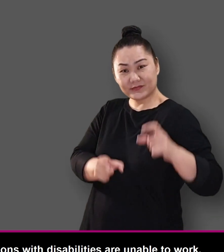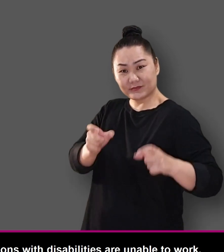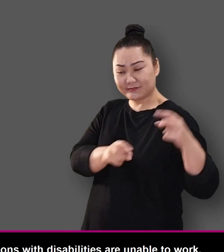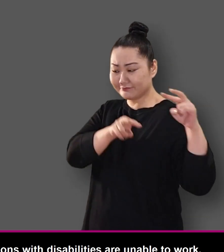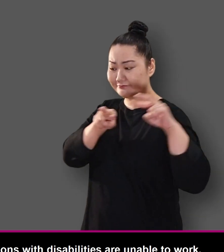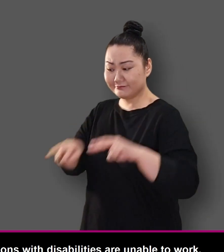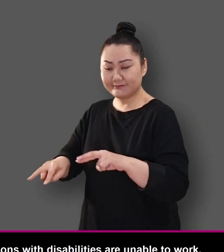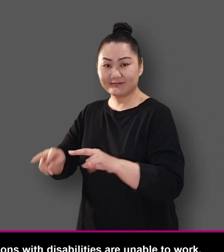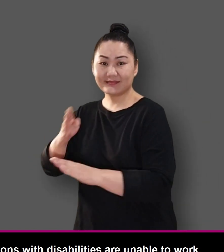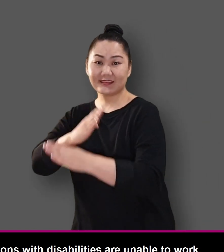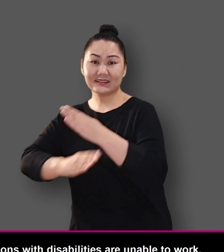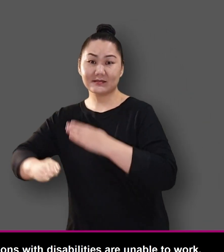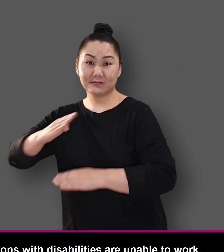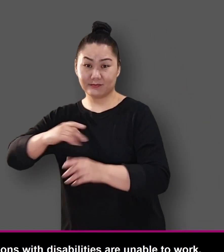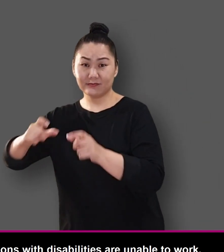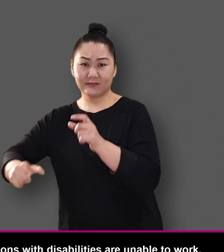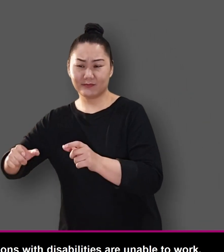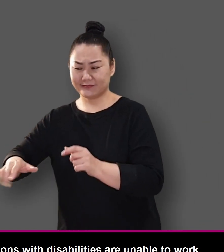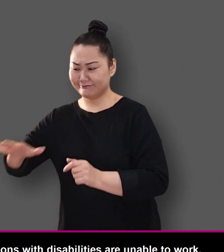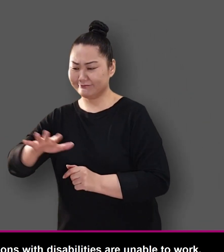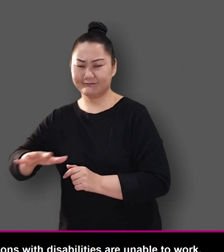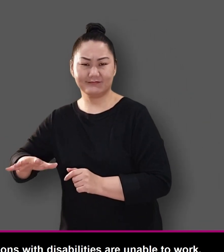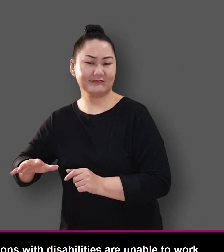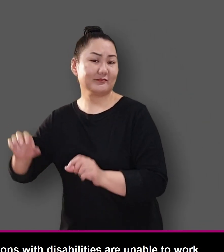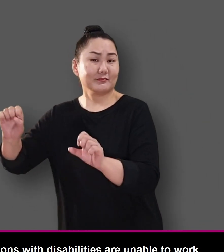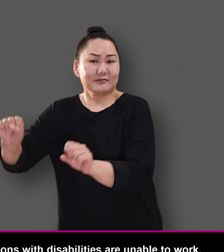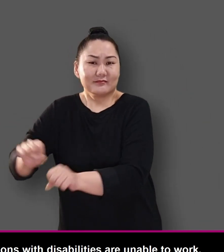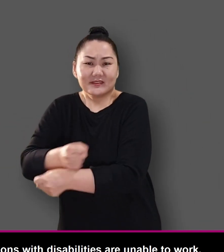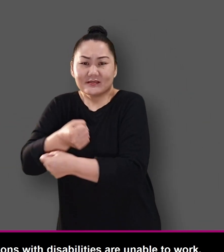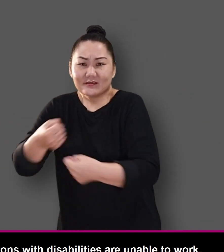Often, employers assume that persons with disabilities are unable to work.